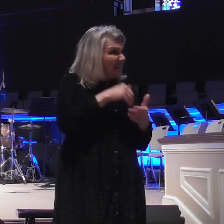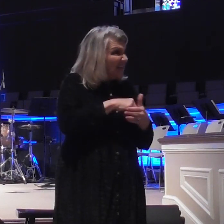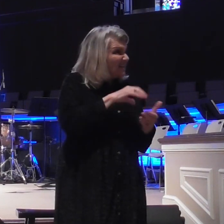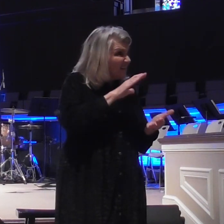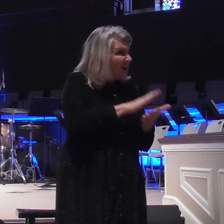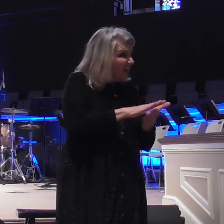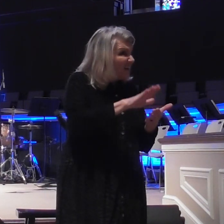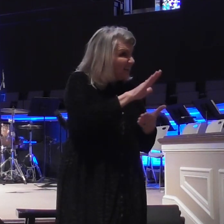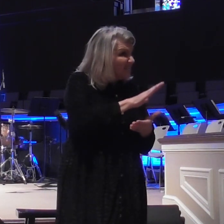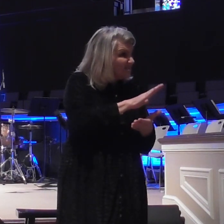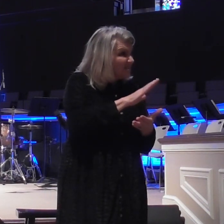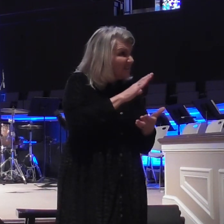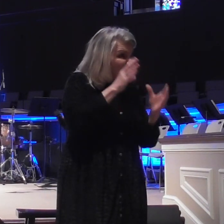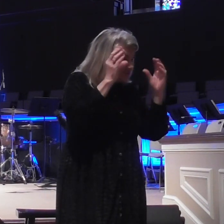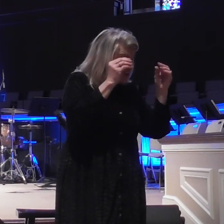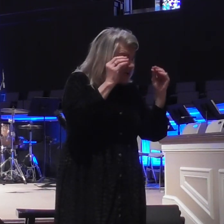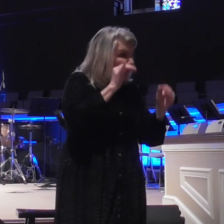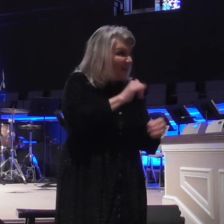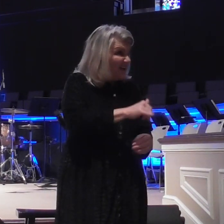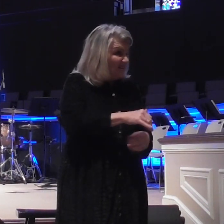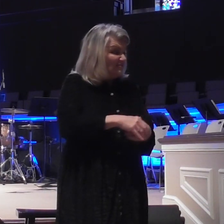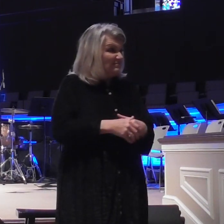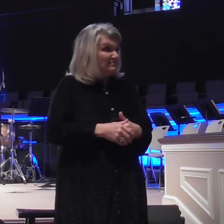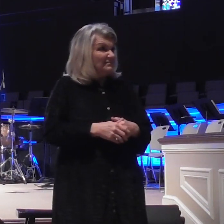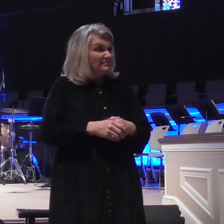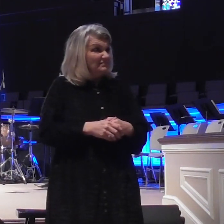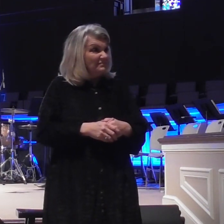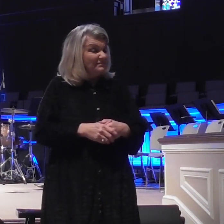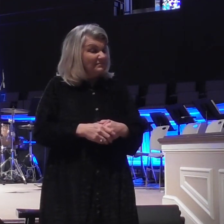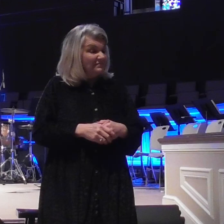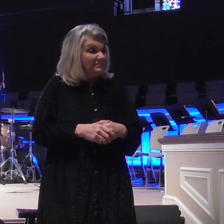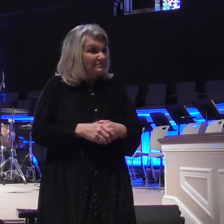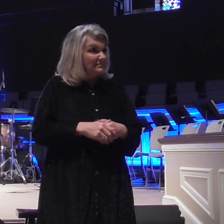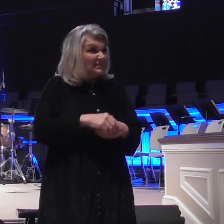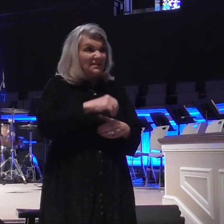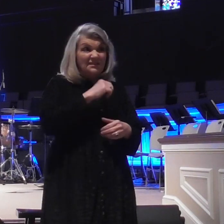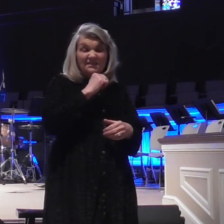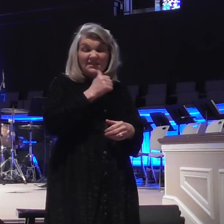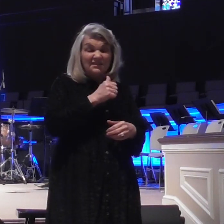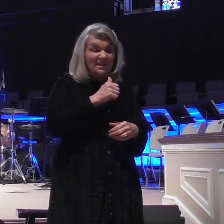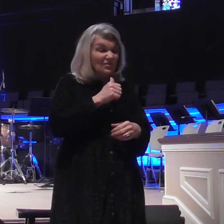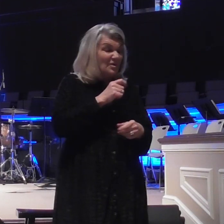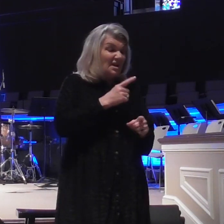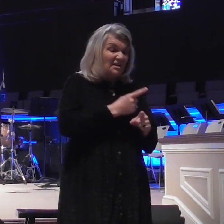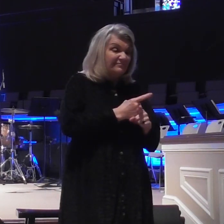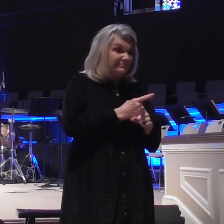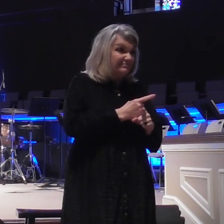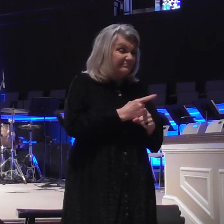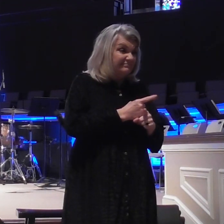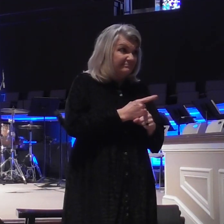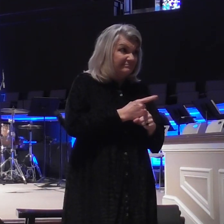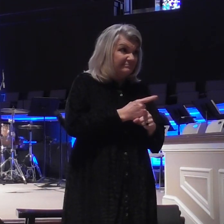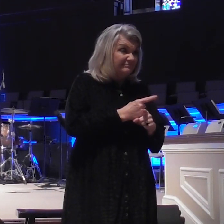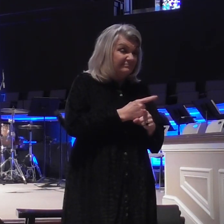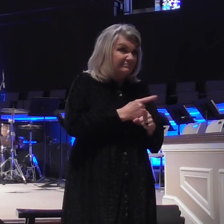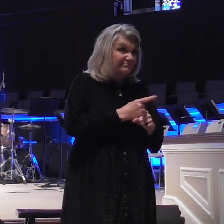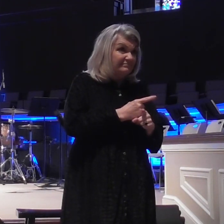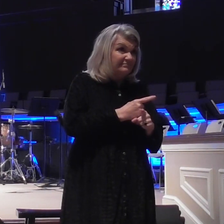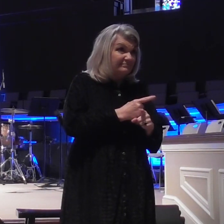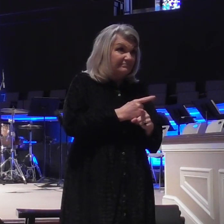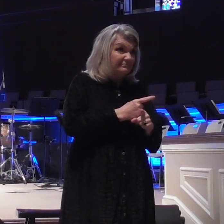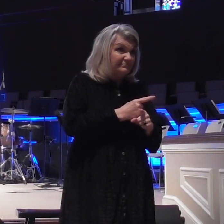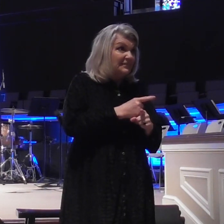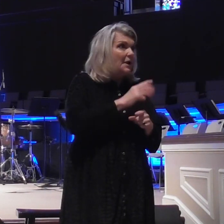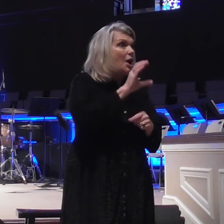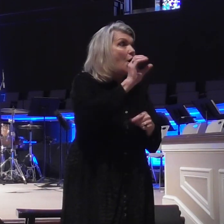That's not Berkeley. That's not NYU. That's not Oregon State. That's Ole